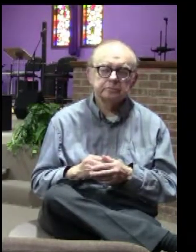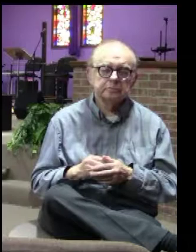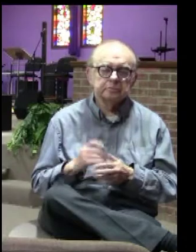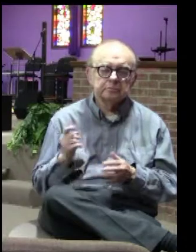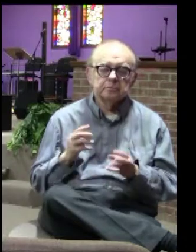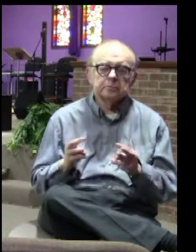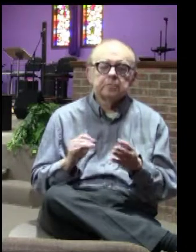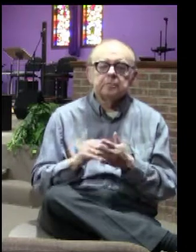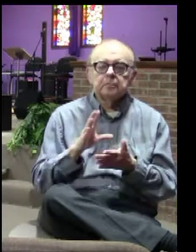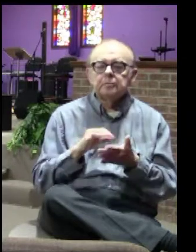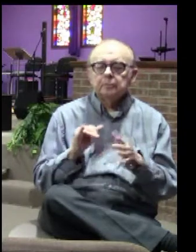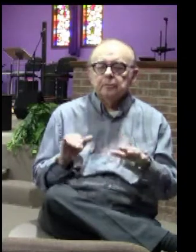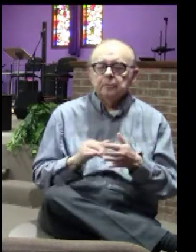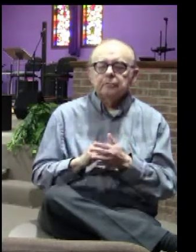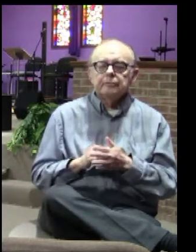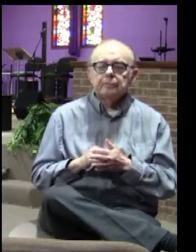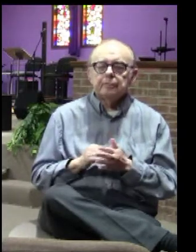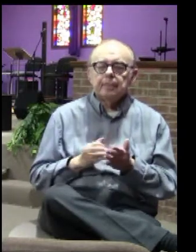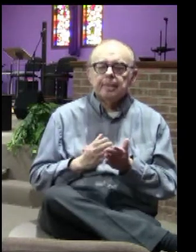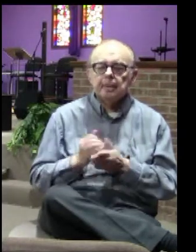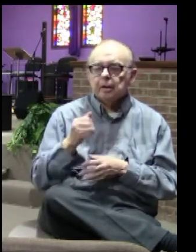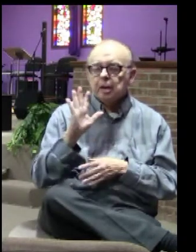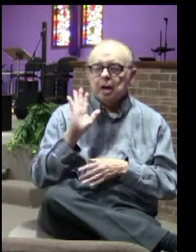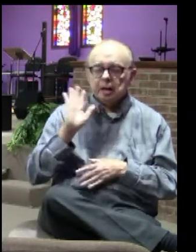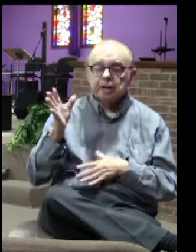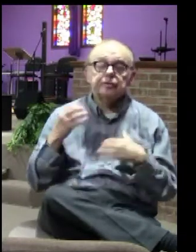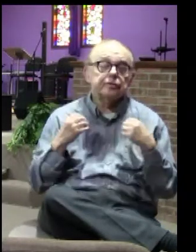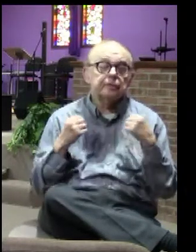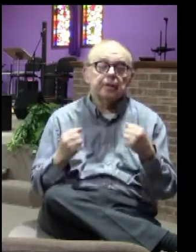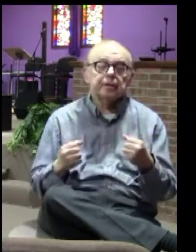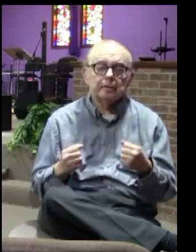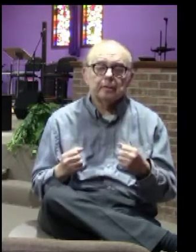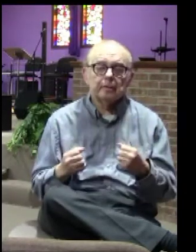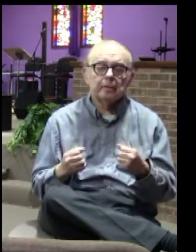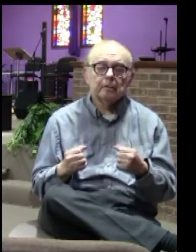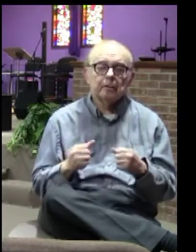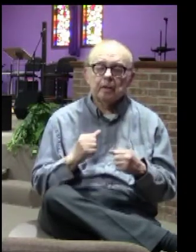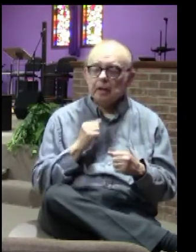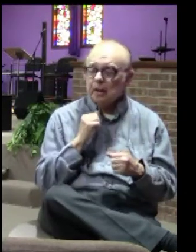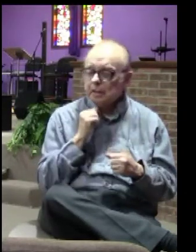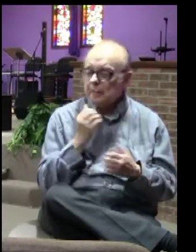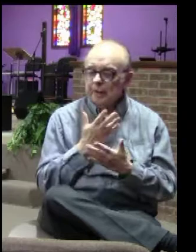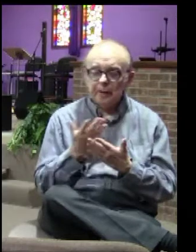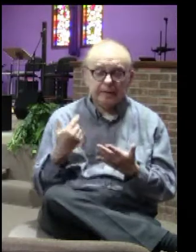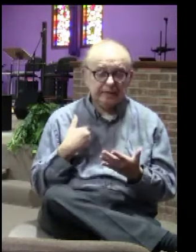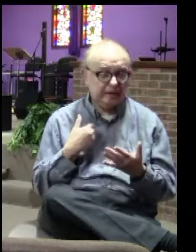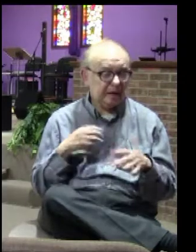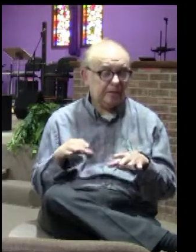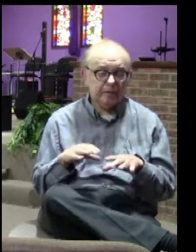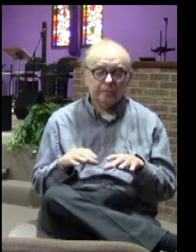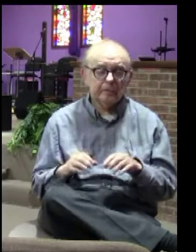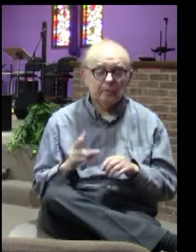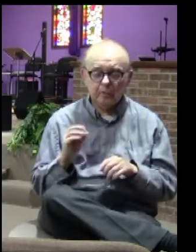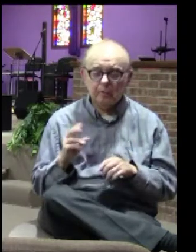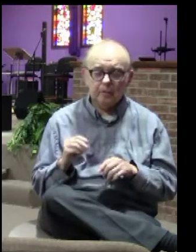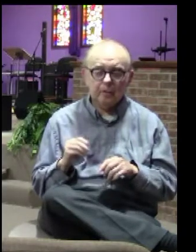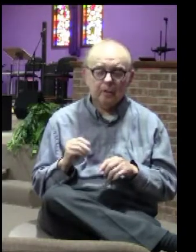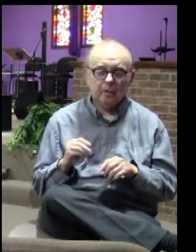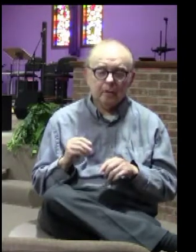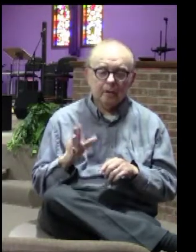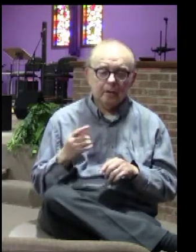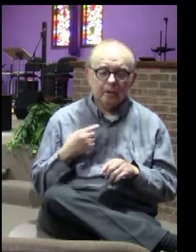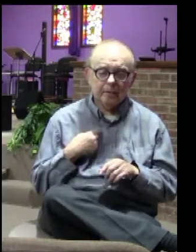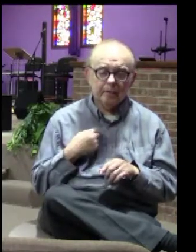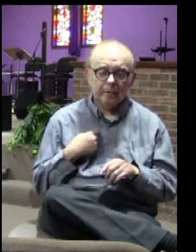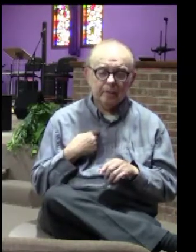And the only way I learned how to do that was through God's strength, not by anything that I've done. Because if it was